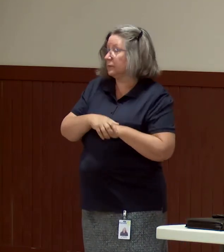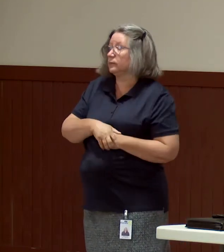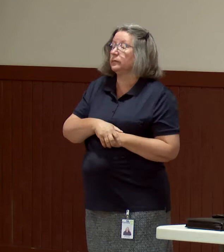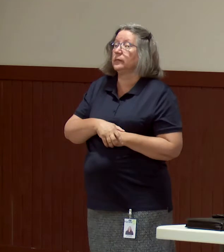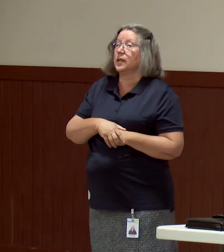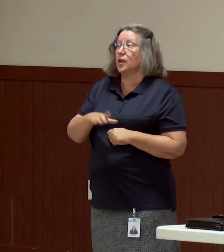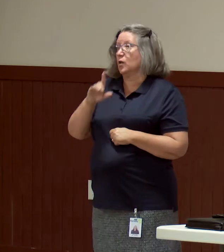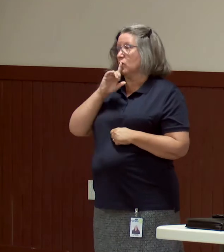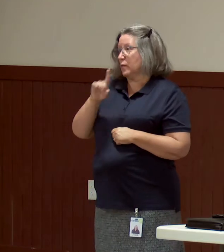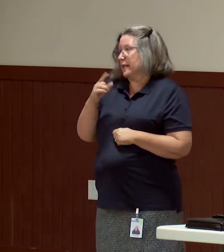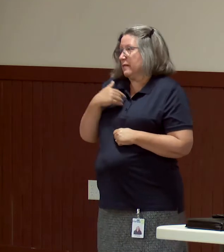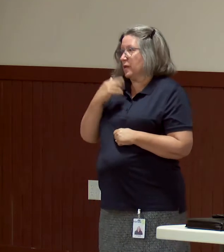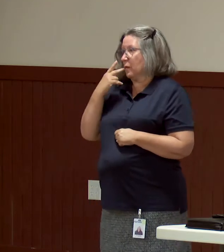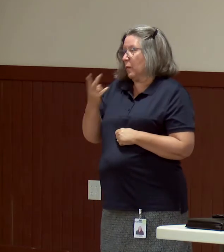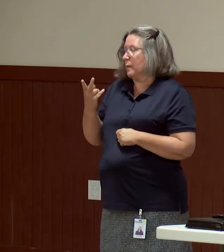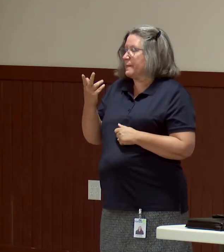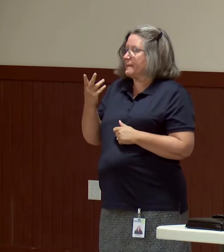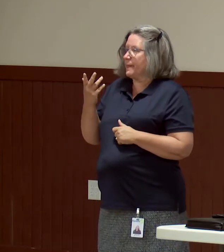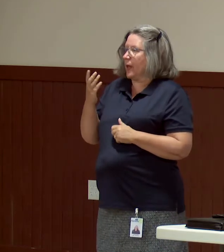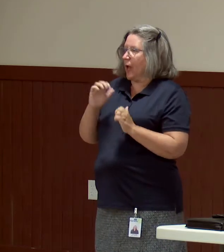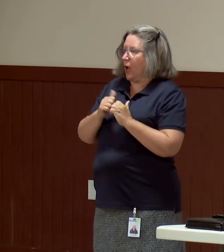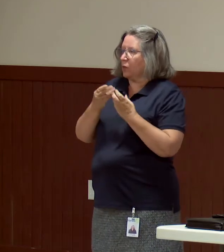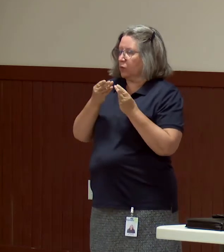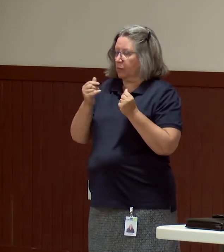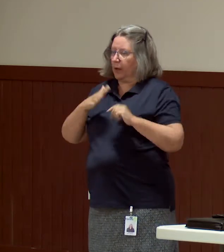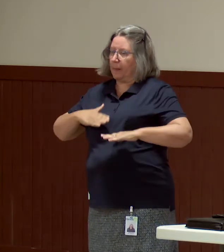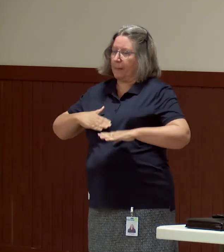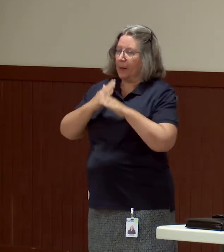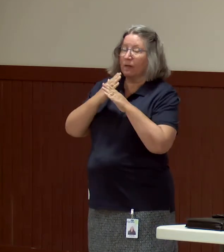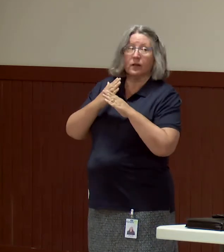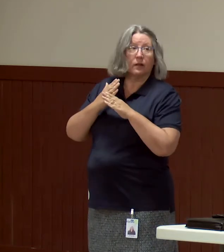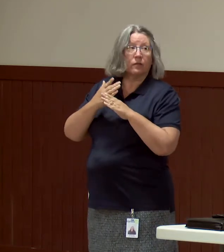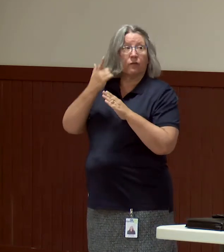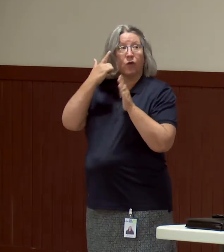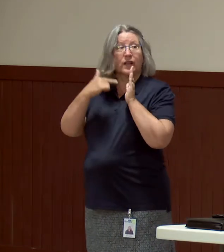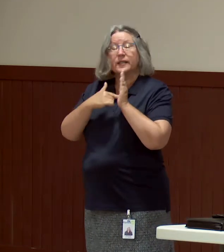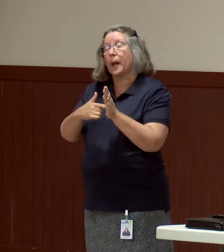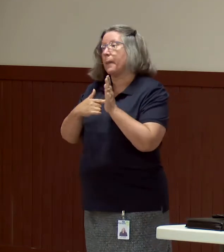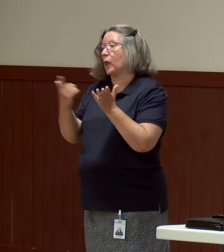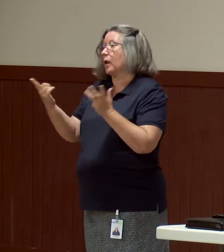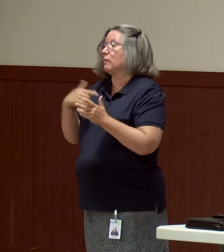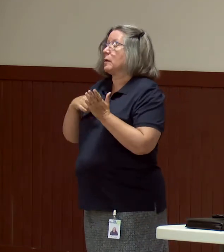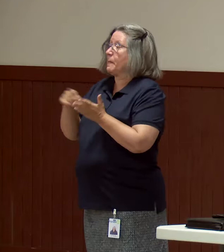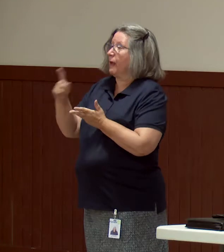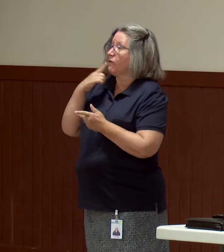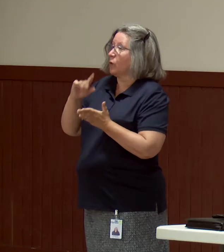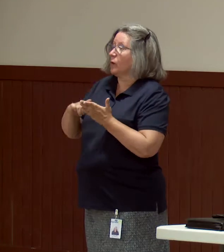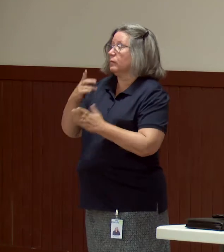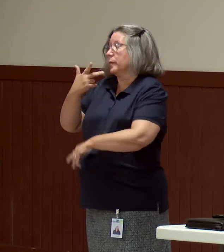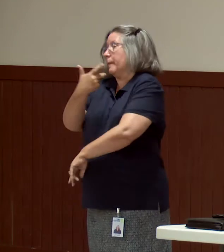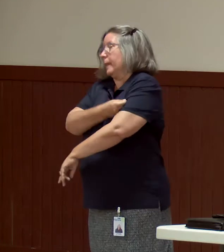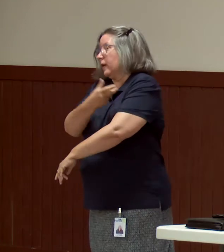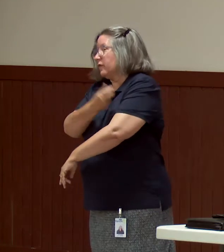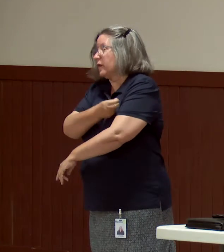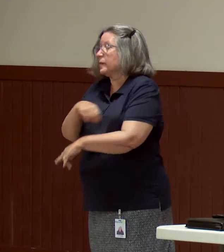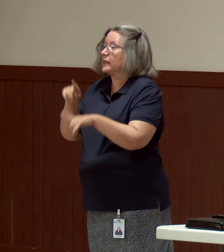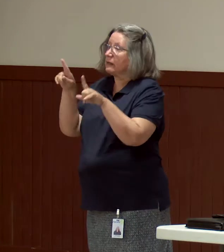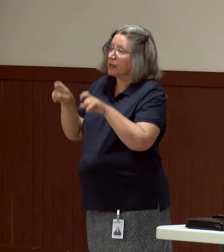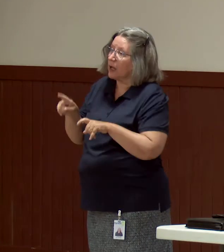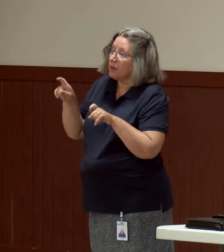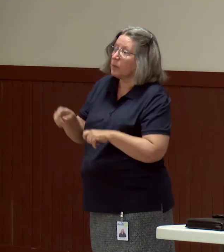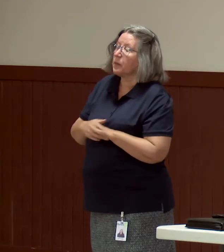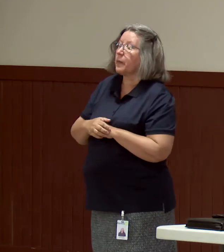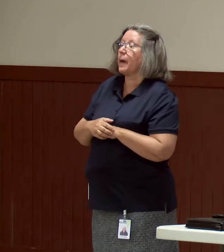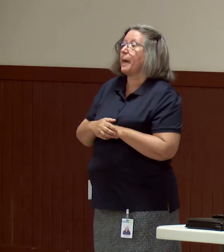eligible uses. Mitigation and prevention can include things such as vaccination, testing, the purchase of